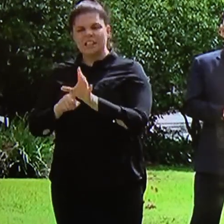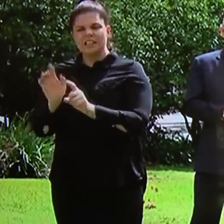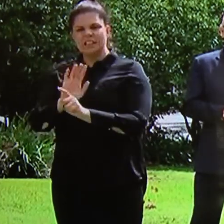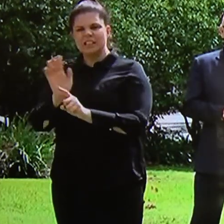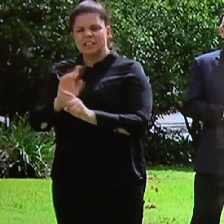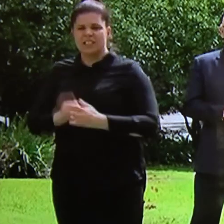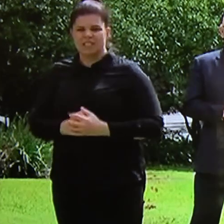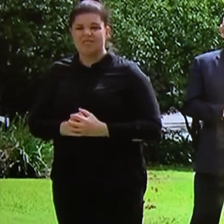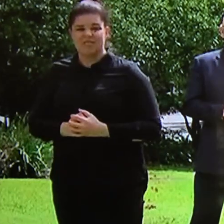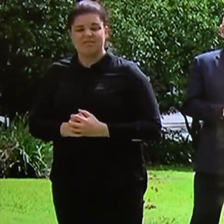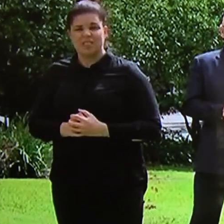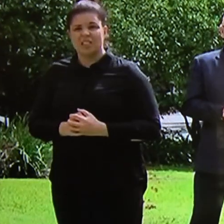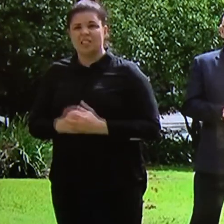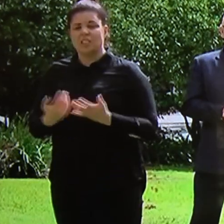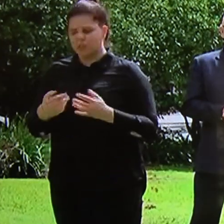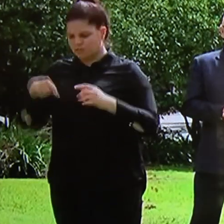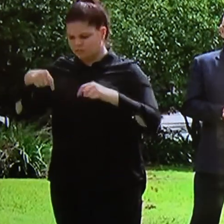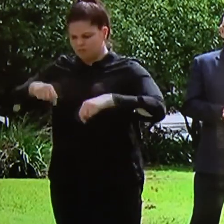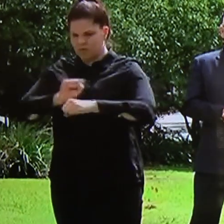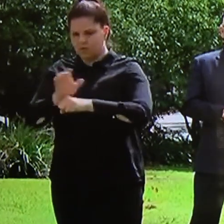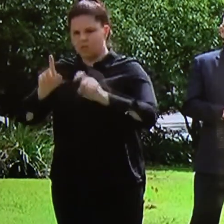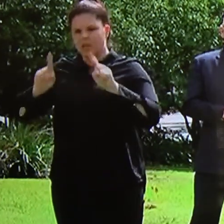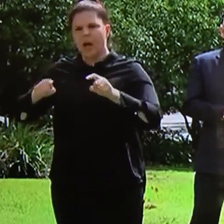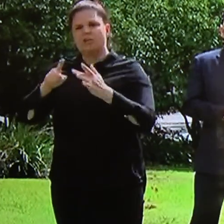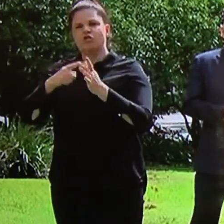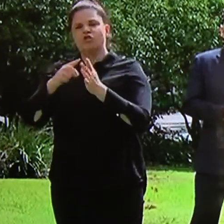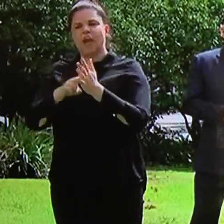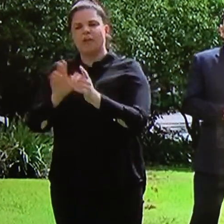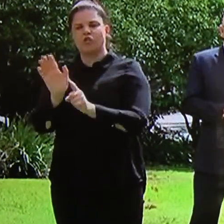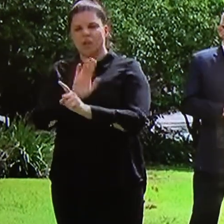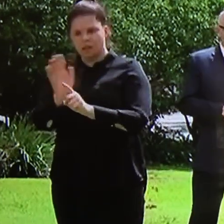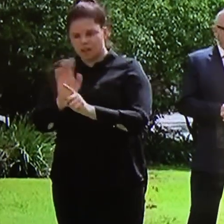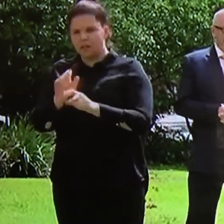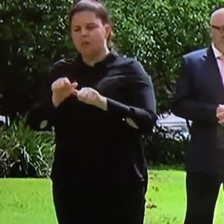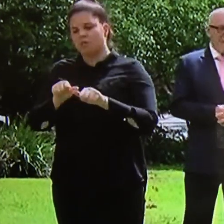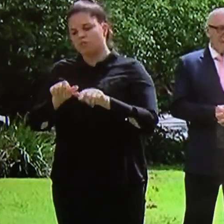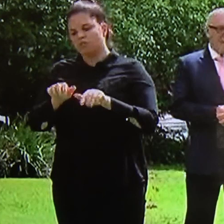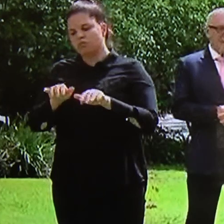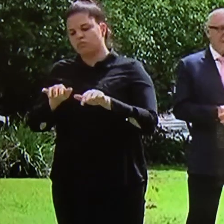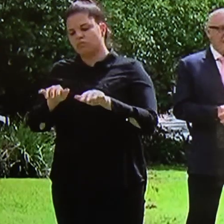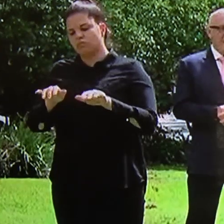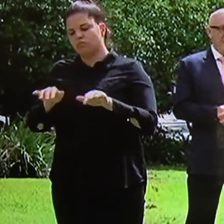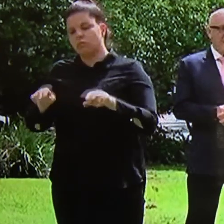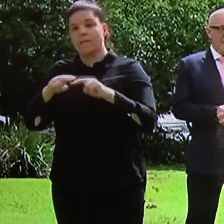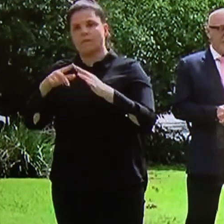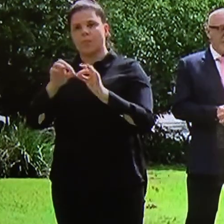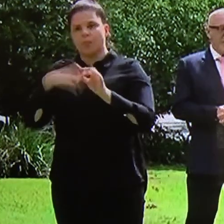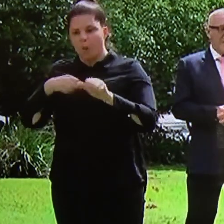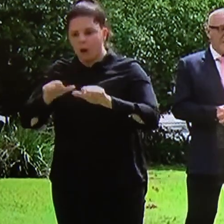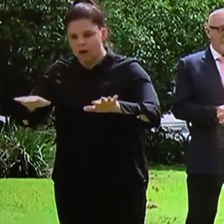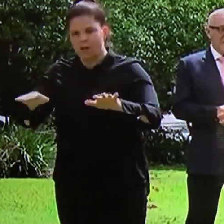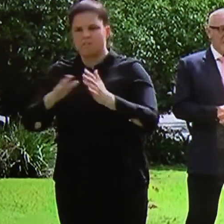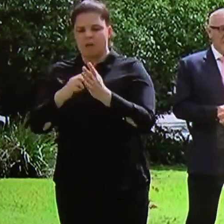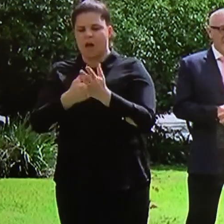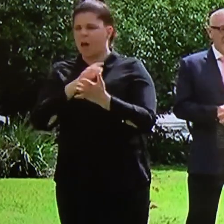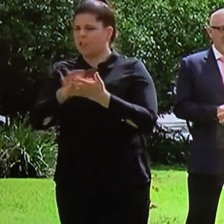I well recollect when all this started in the beginning of January, it moved slowly. By the time February came along, it was moving far faster. By the time March